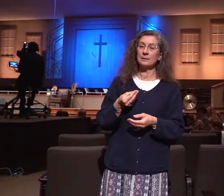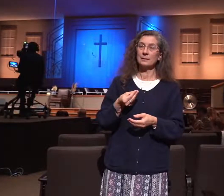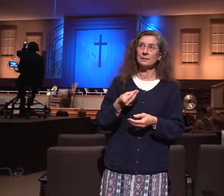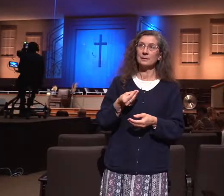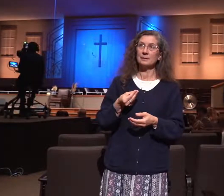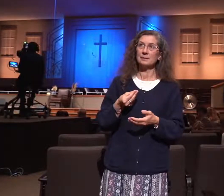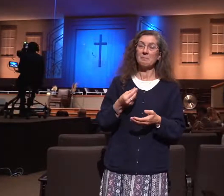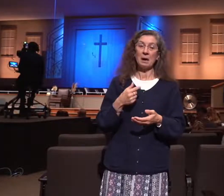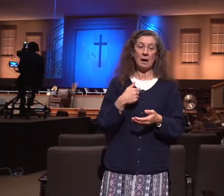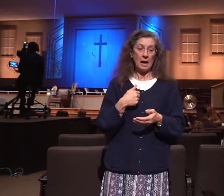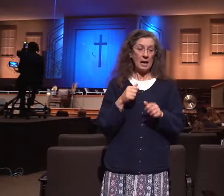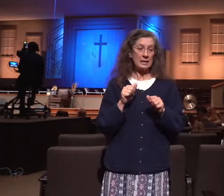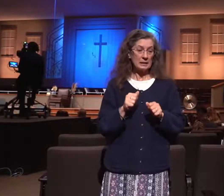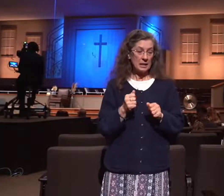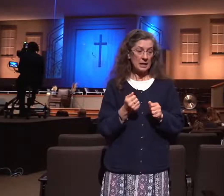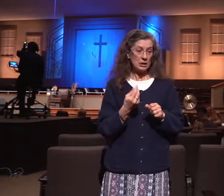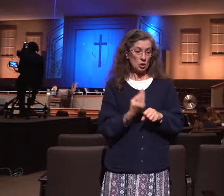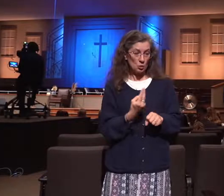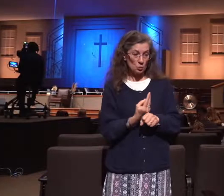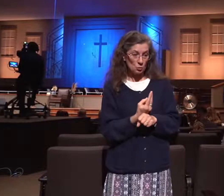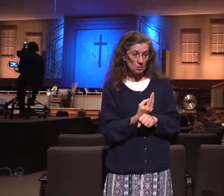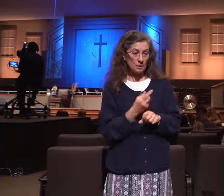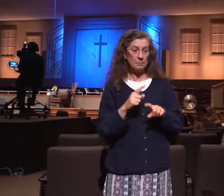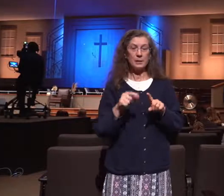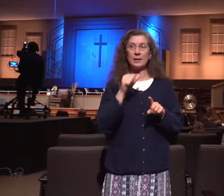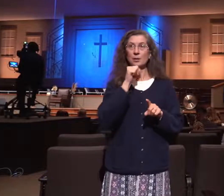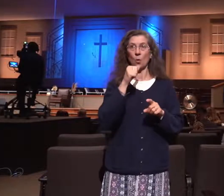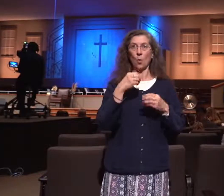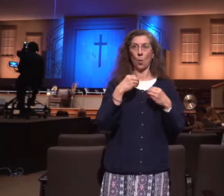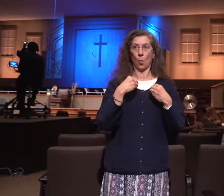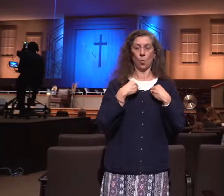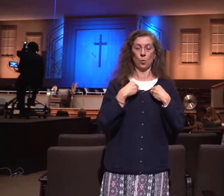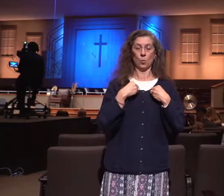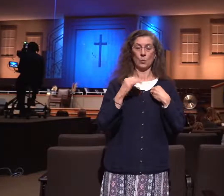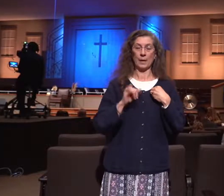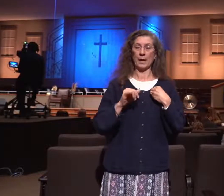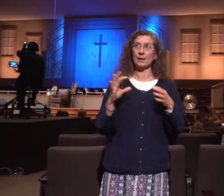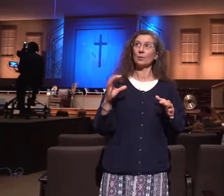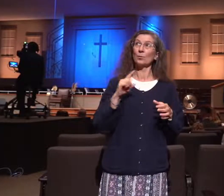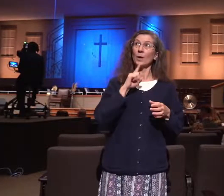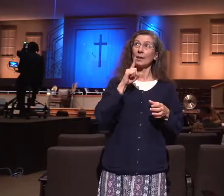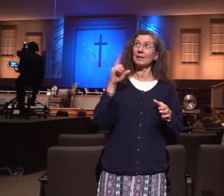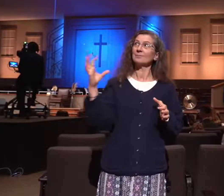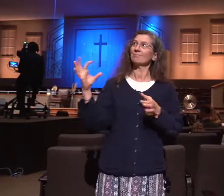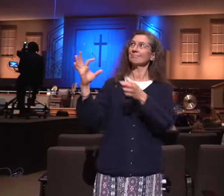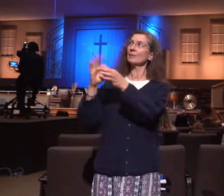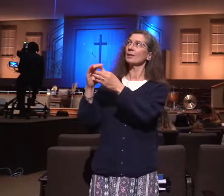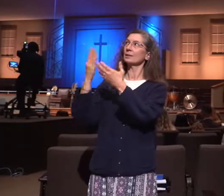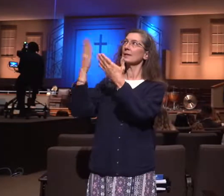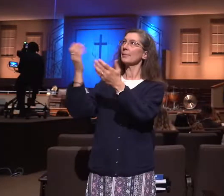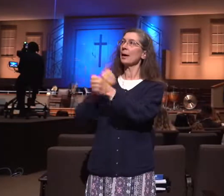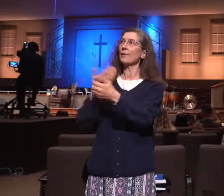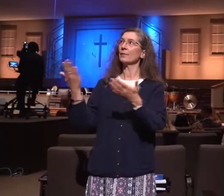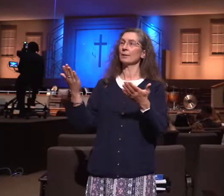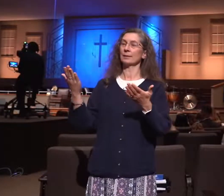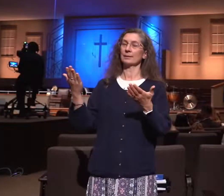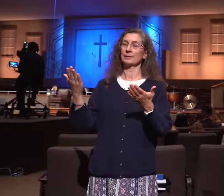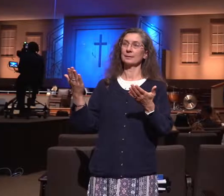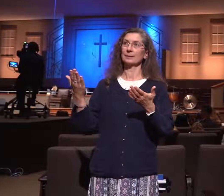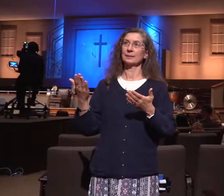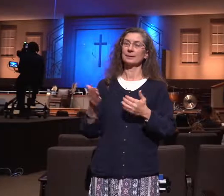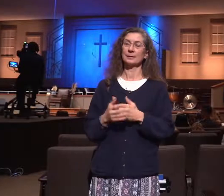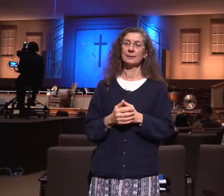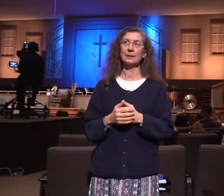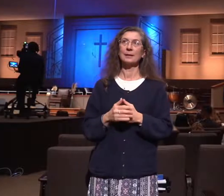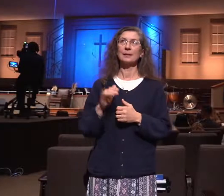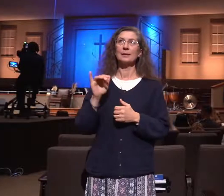I'm a steward, but I don't own it. It belongs to God. Everything. And that's the